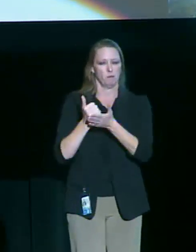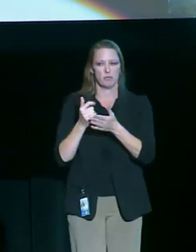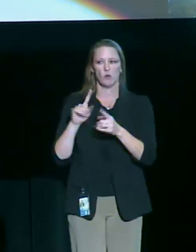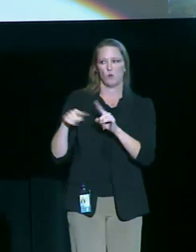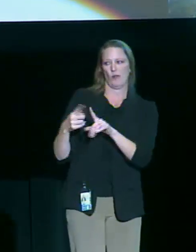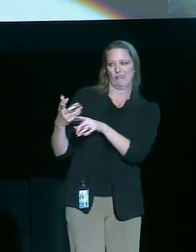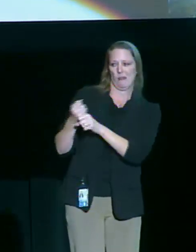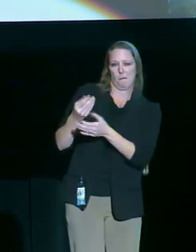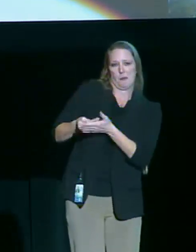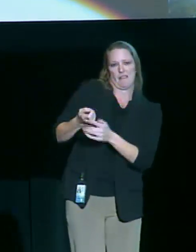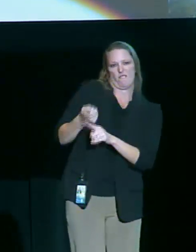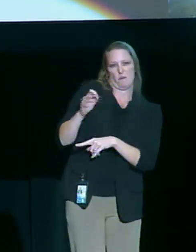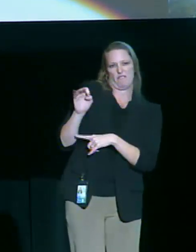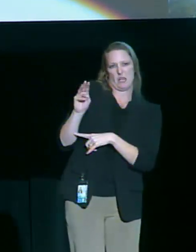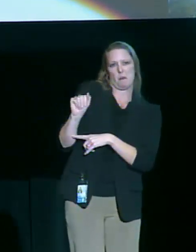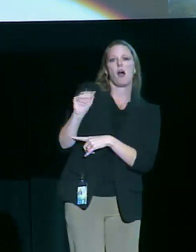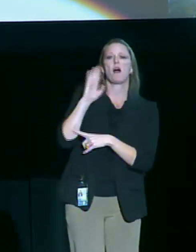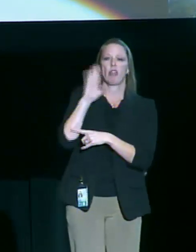FEMA.